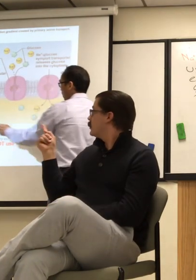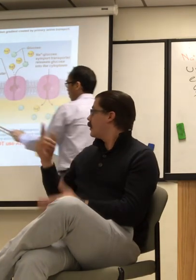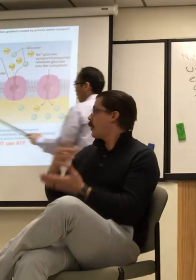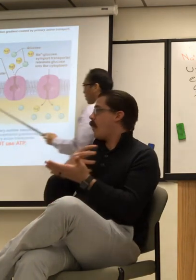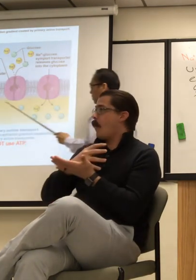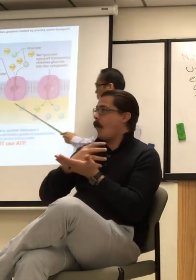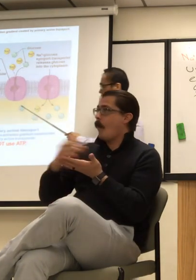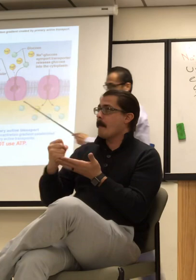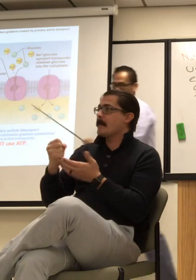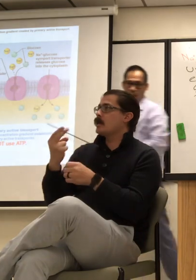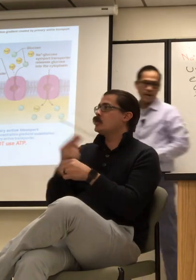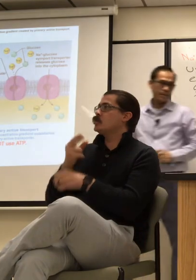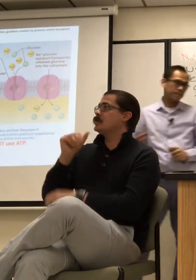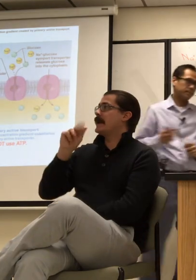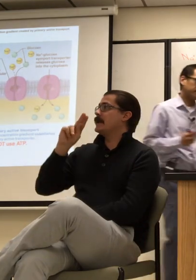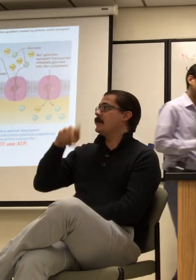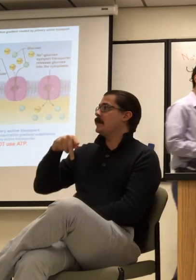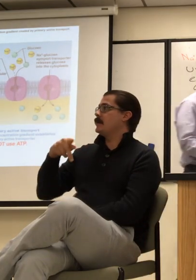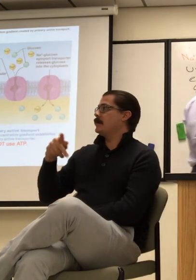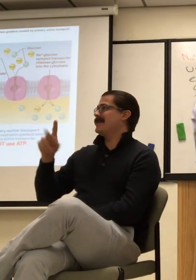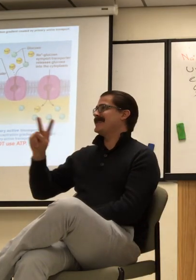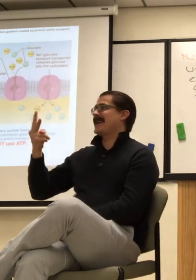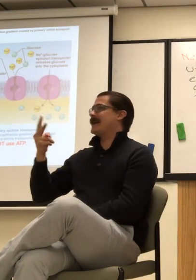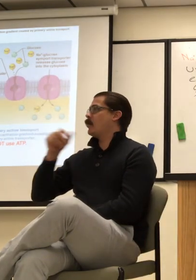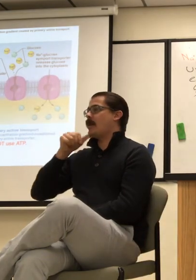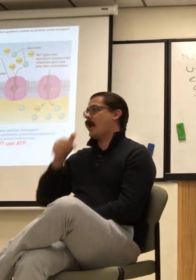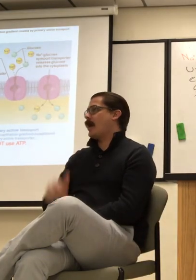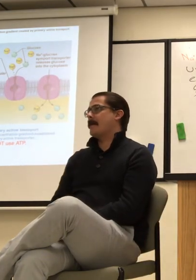ATP. This one is not.